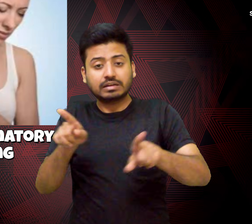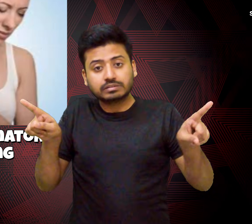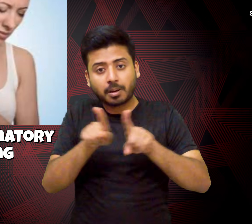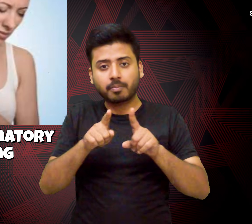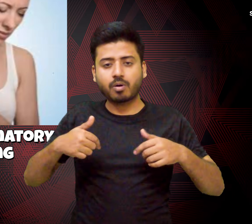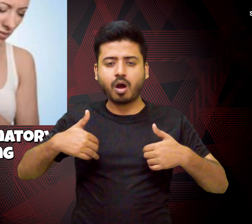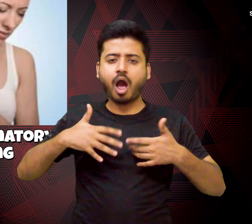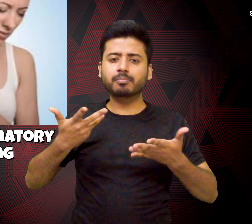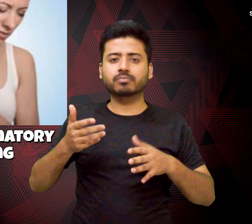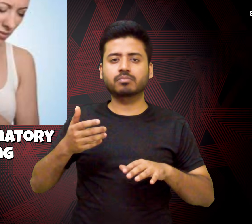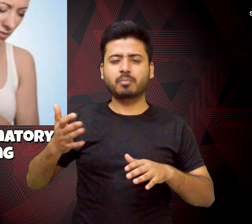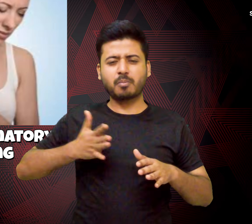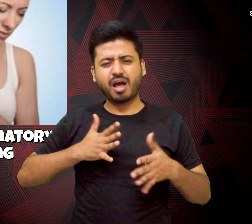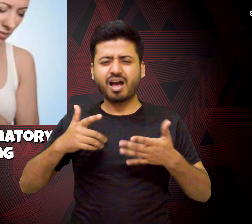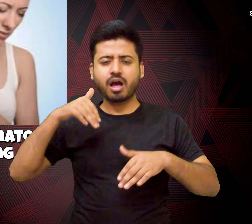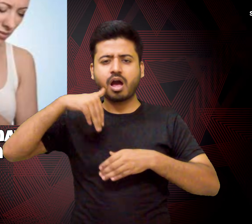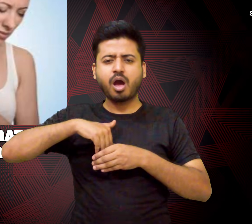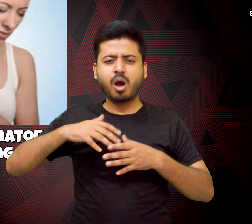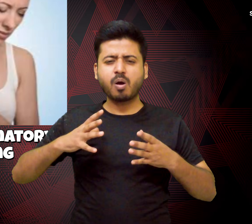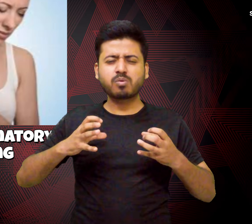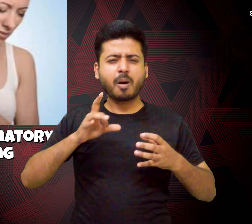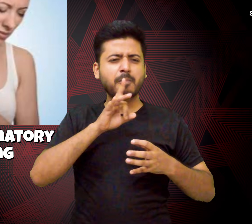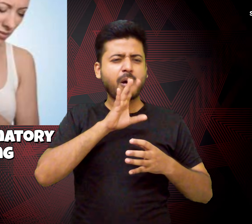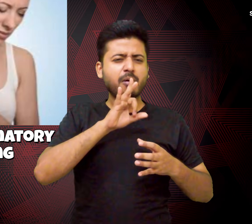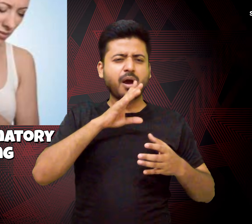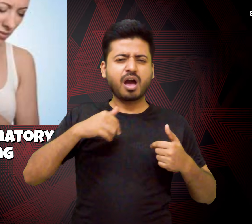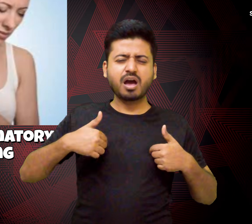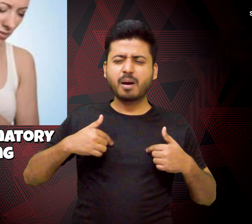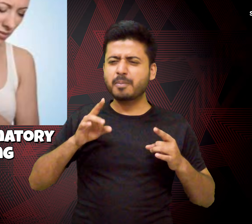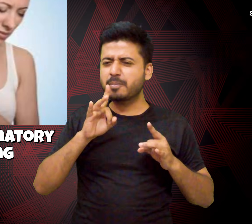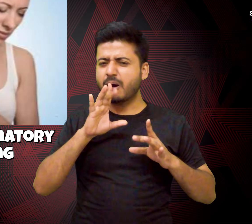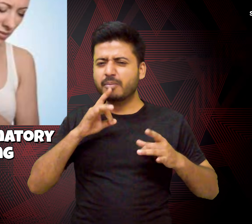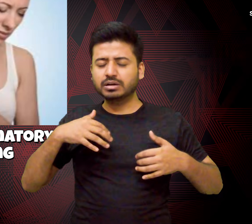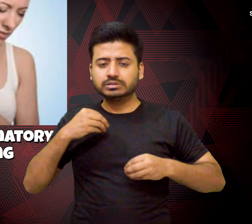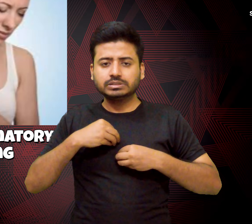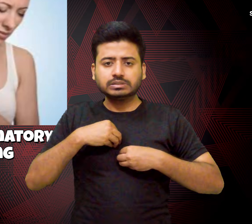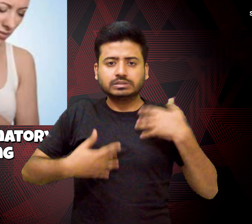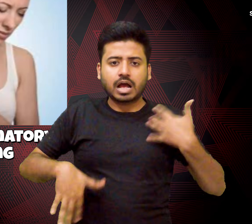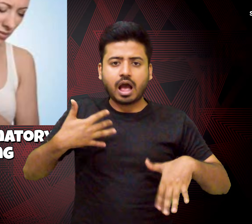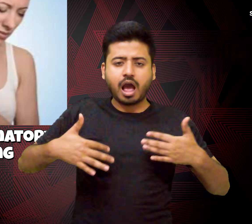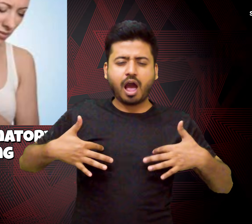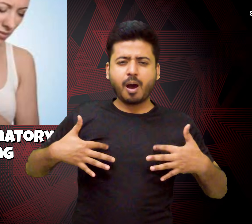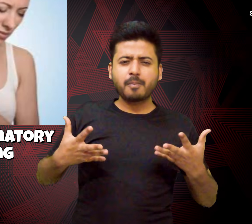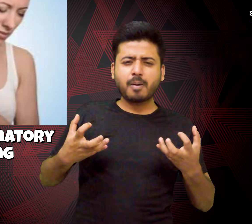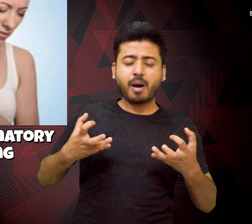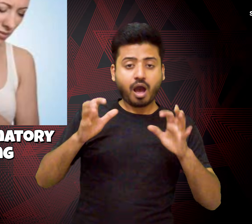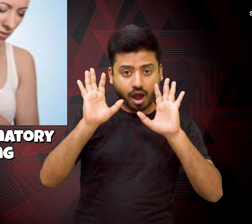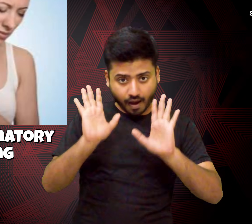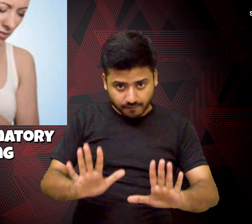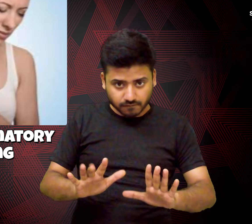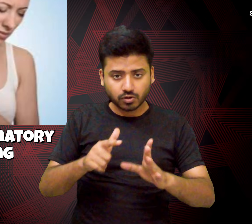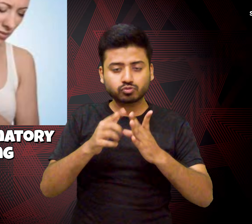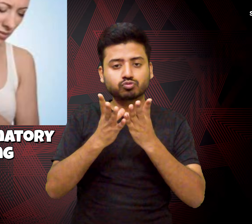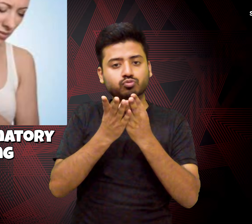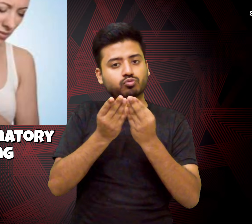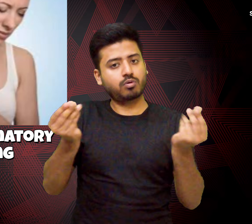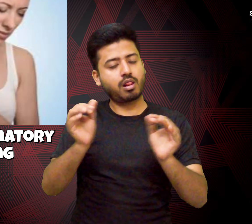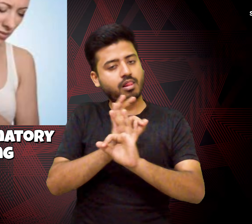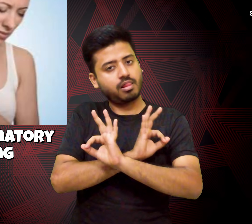20 minutes or until it wilts. Frequency. If you are still breastfeeding, limit use to 2 to 3 times a day.